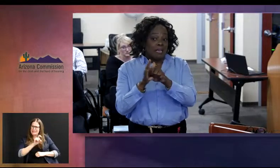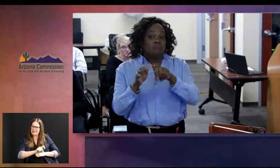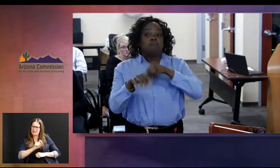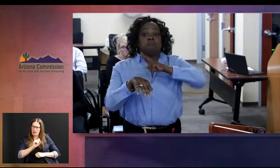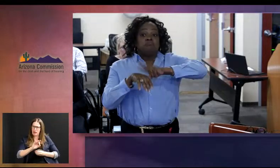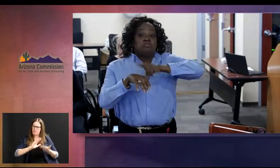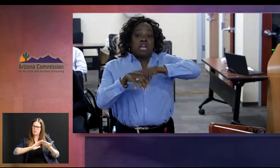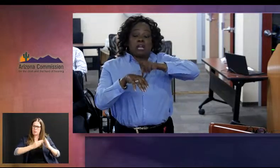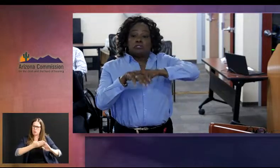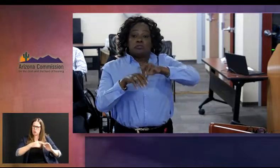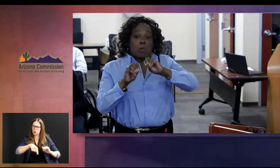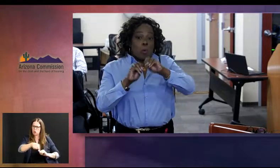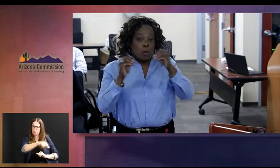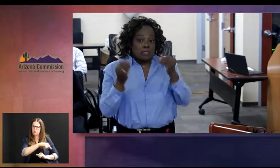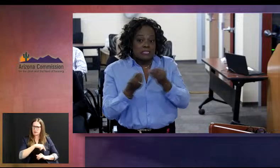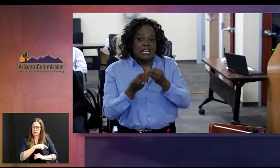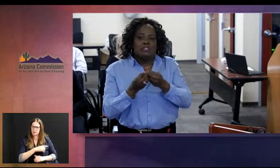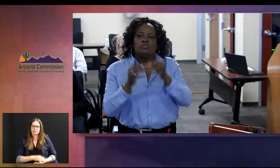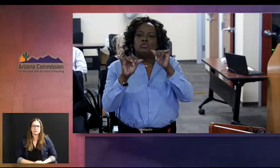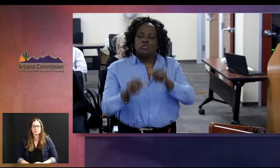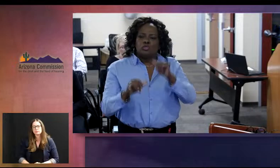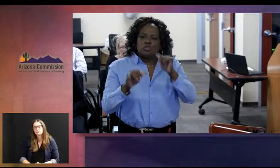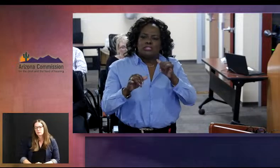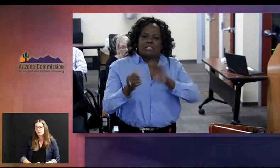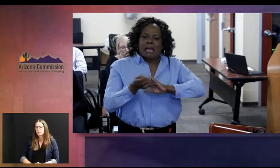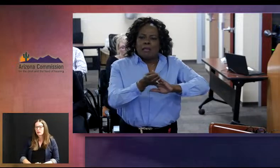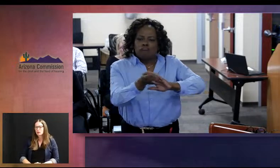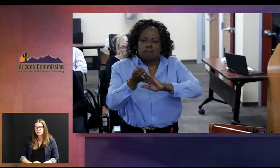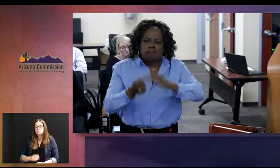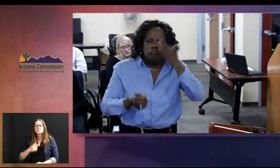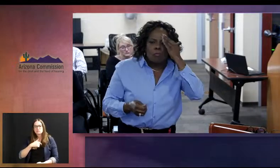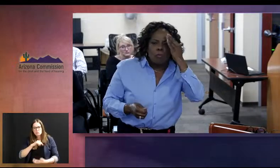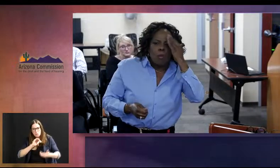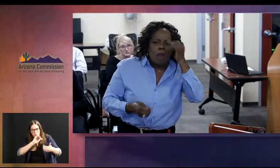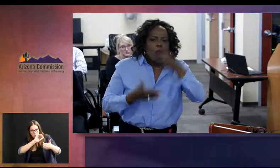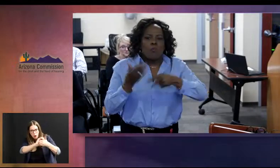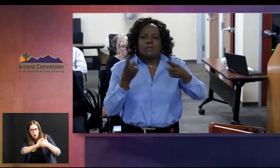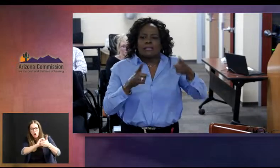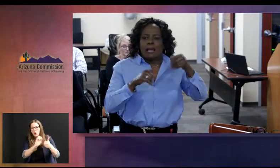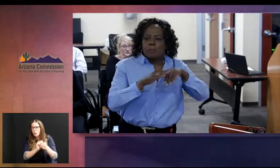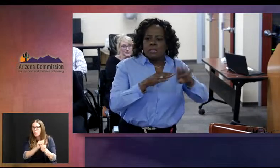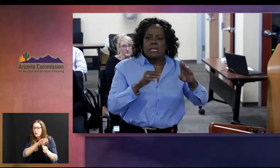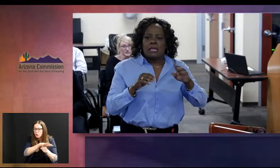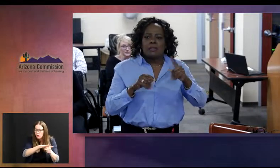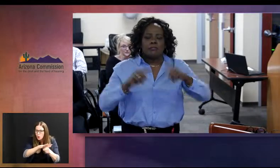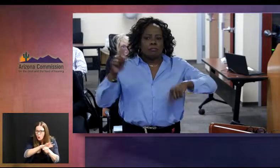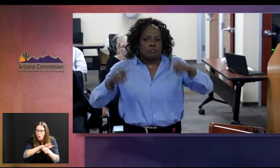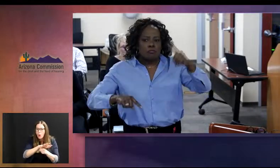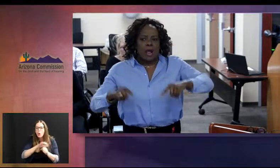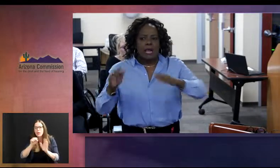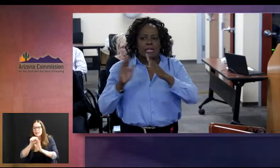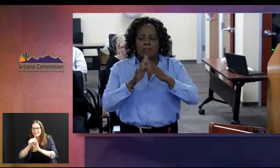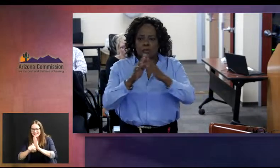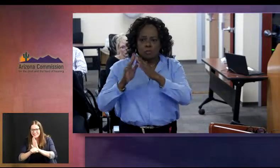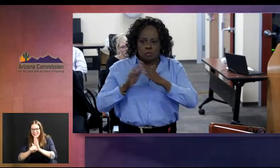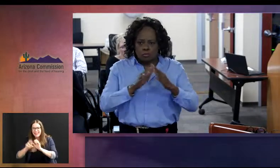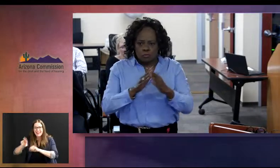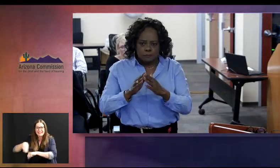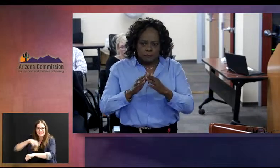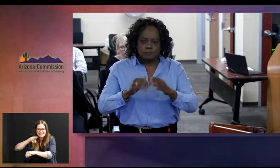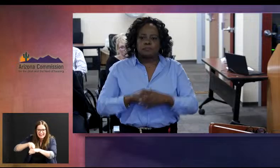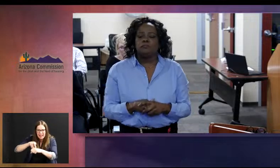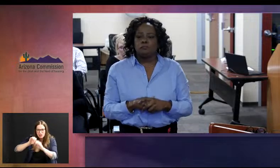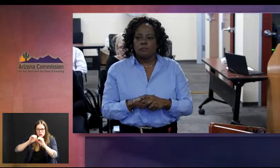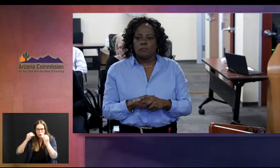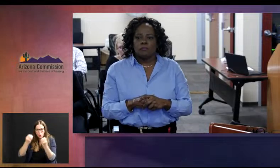I work with local, state, and national organizations to stay abreast of what's happening in